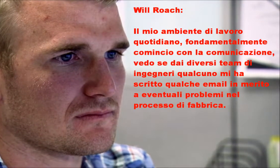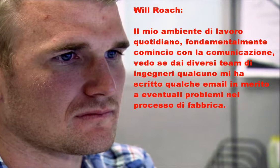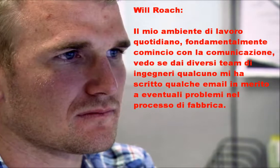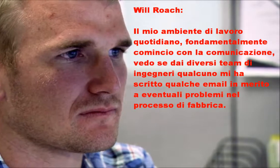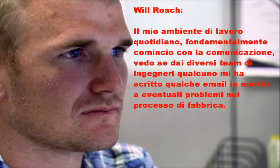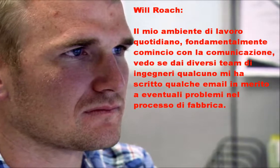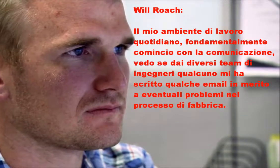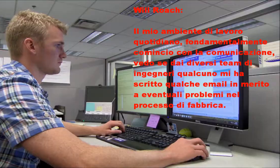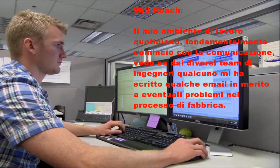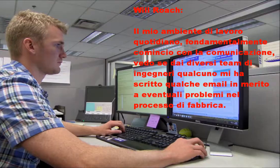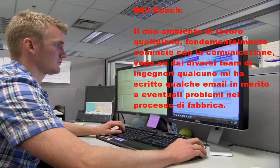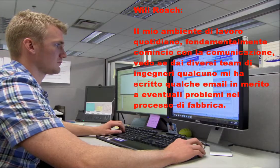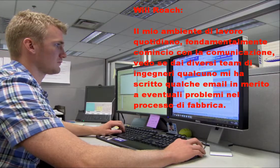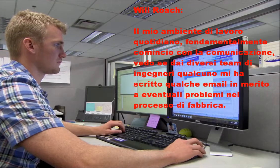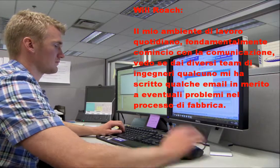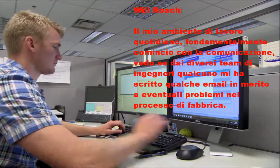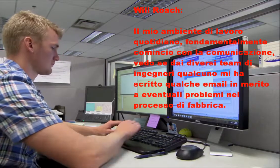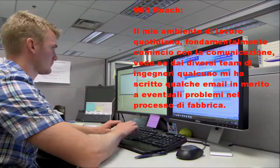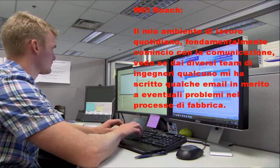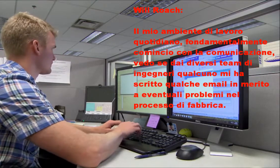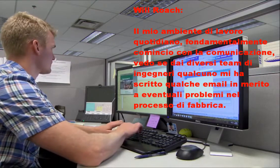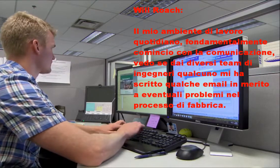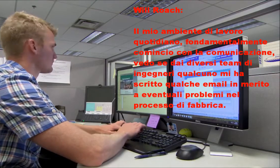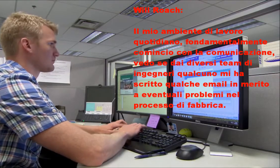to any issues in the build process.